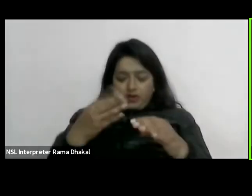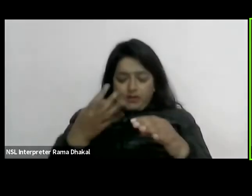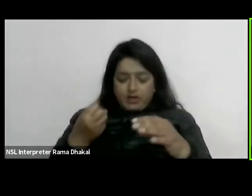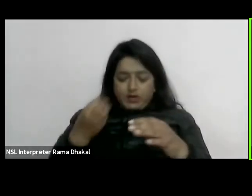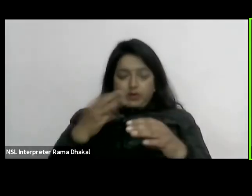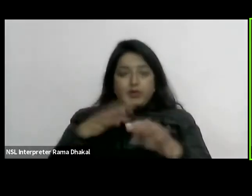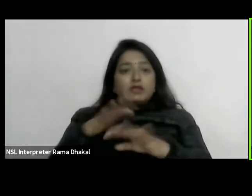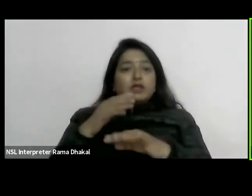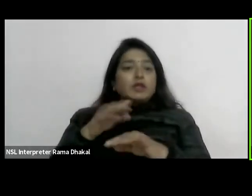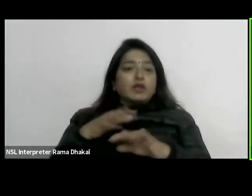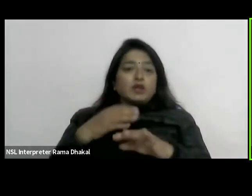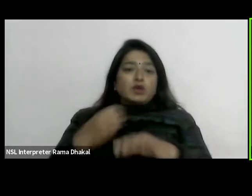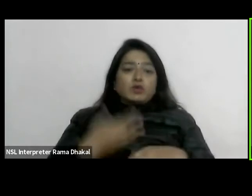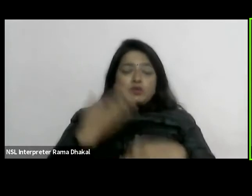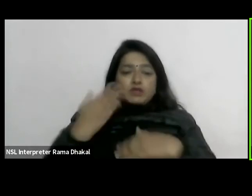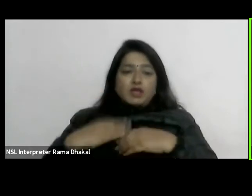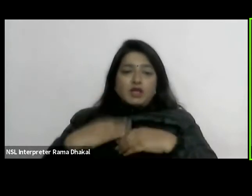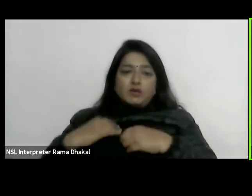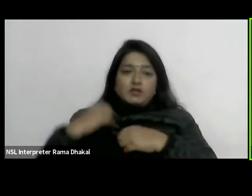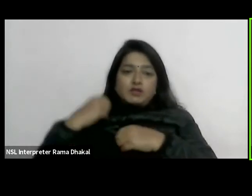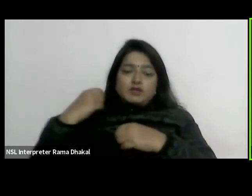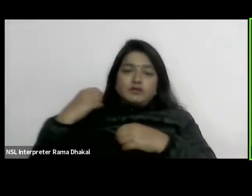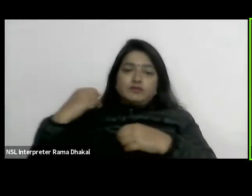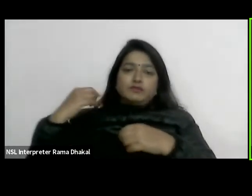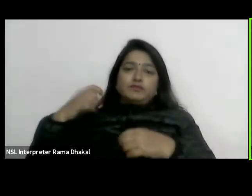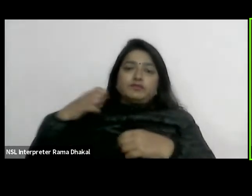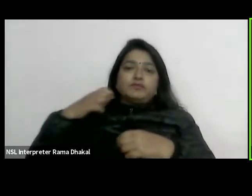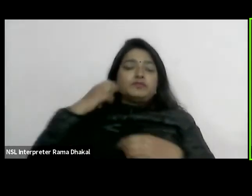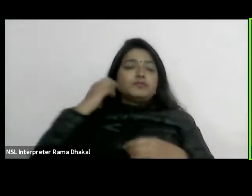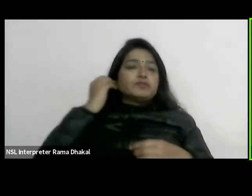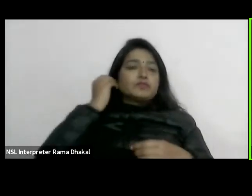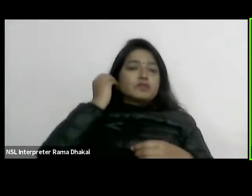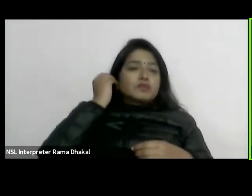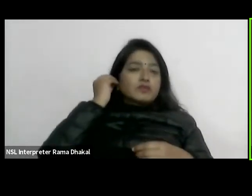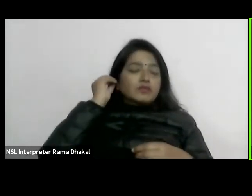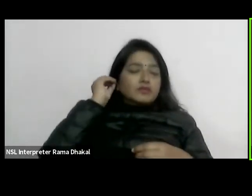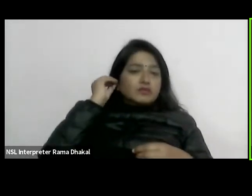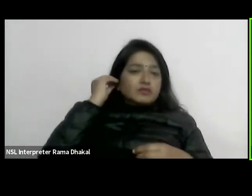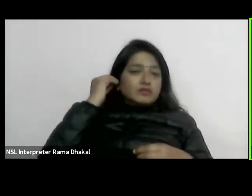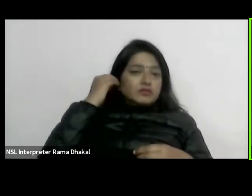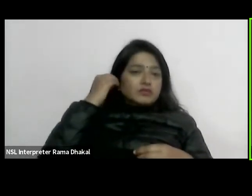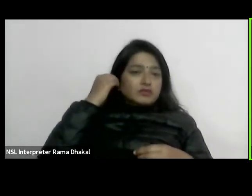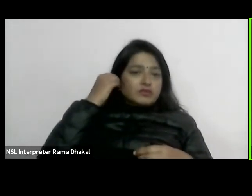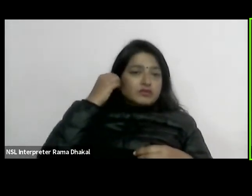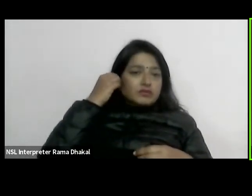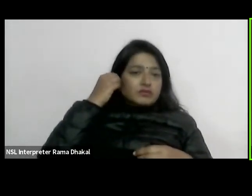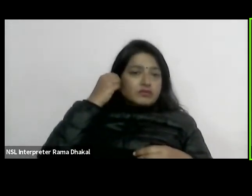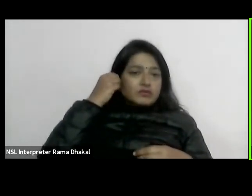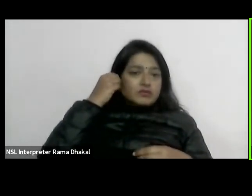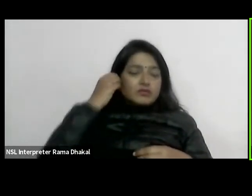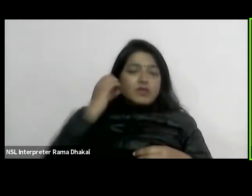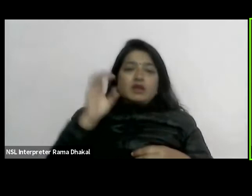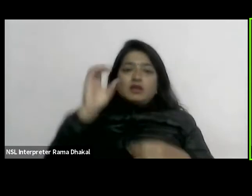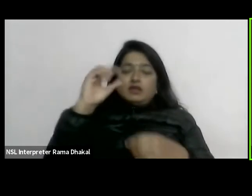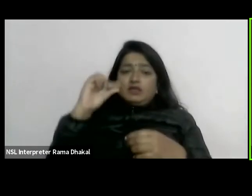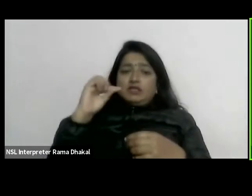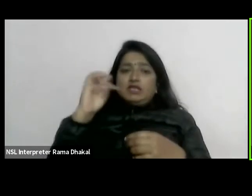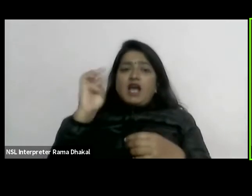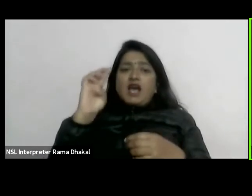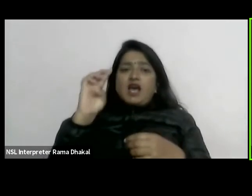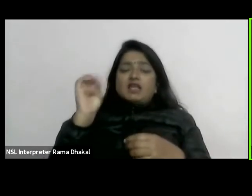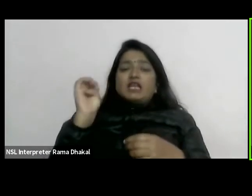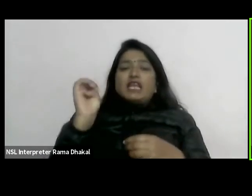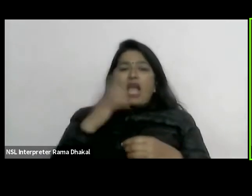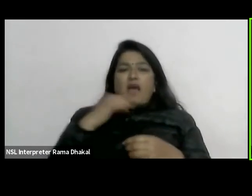we experienced a number of reactions when we first read the final version of the GR: